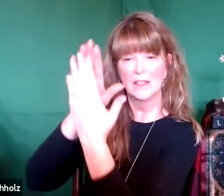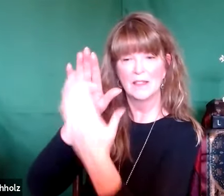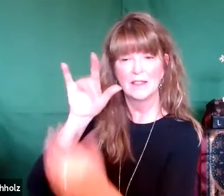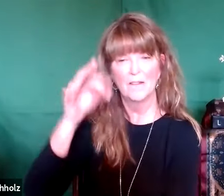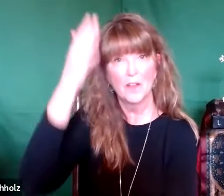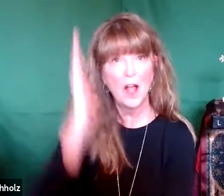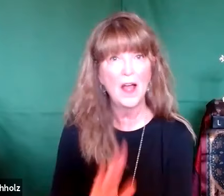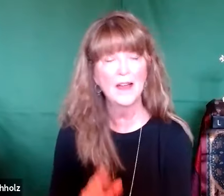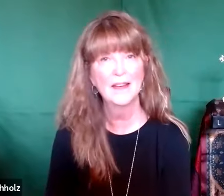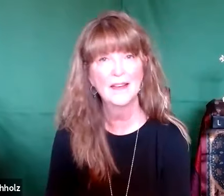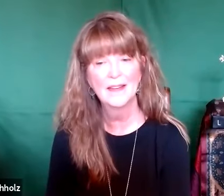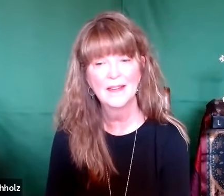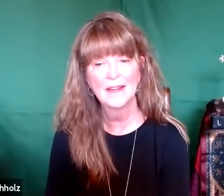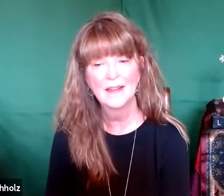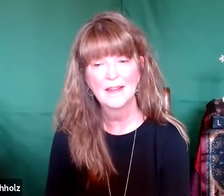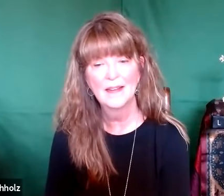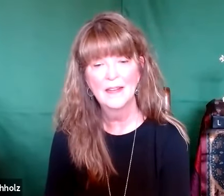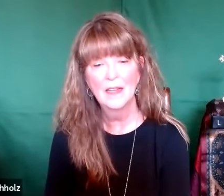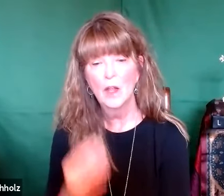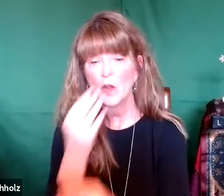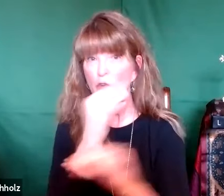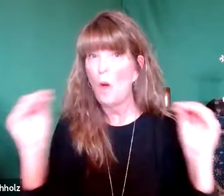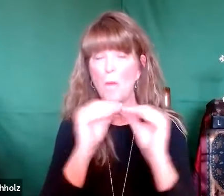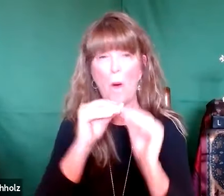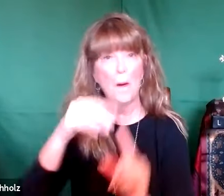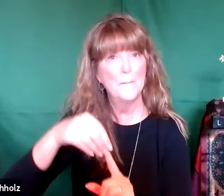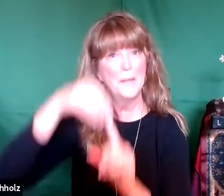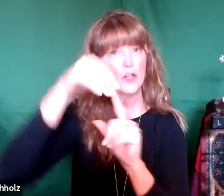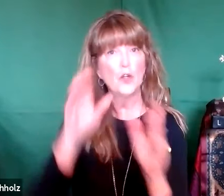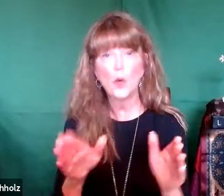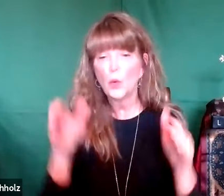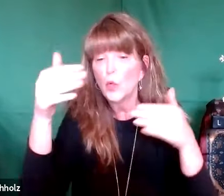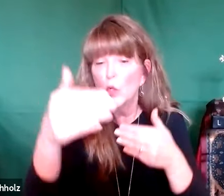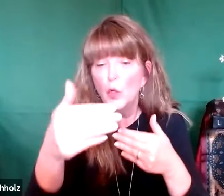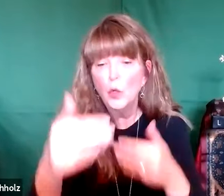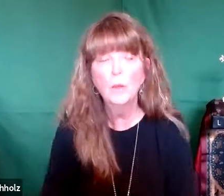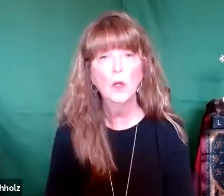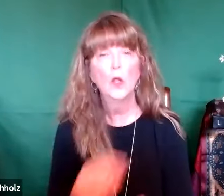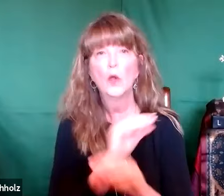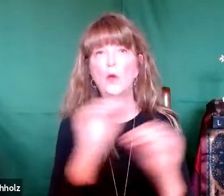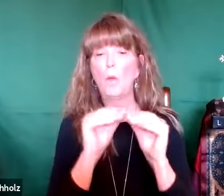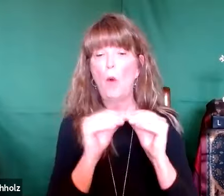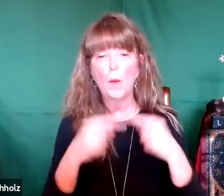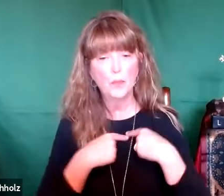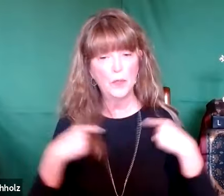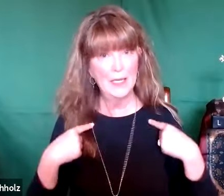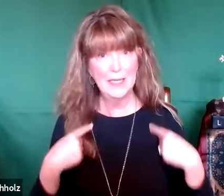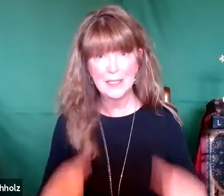is. Jesus brought us back into the very presence of God. We no longer needed a